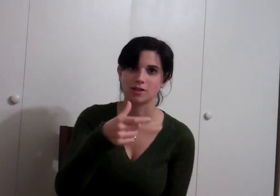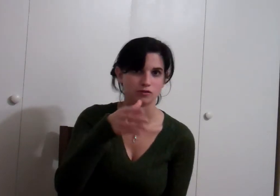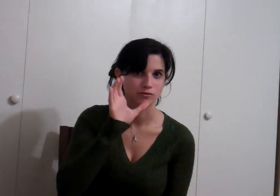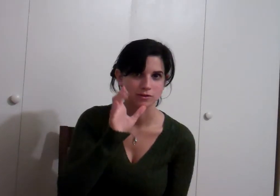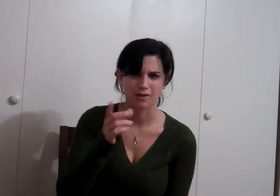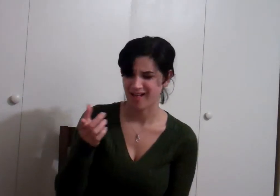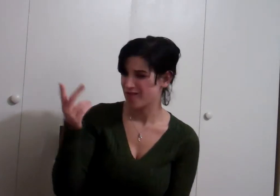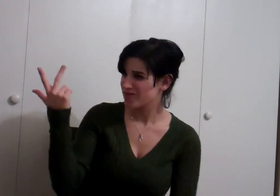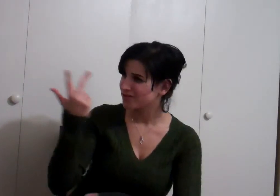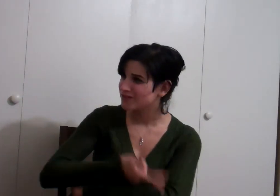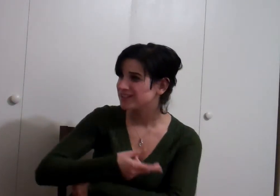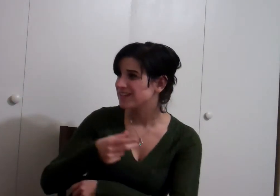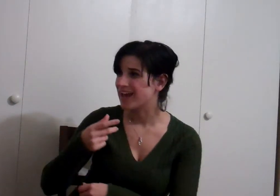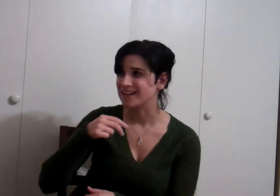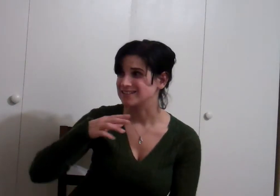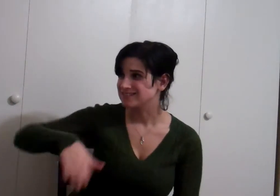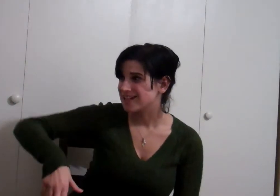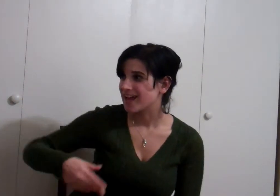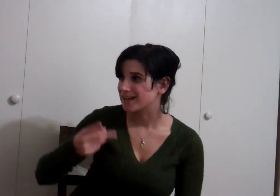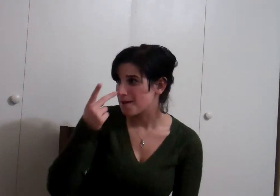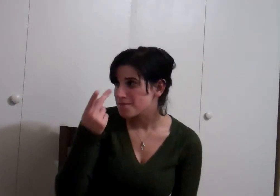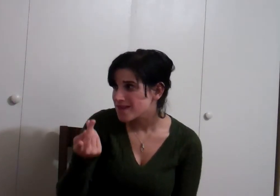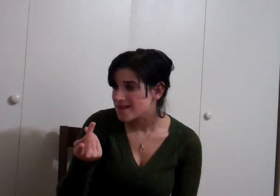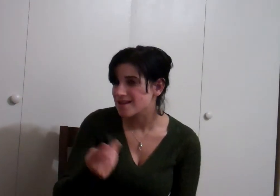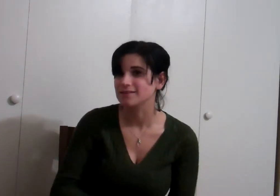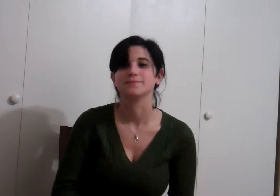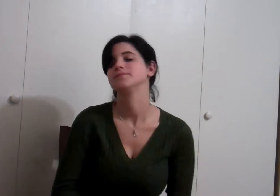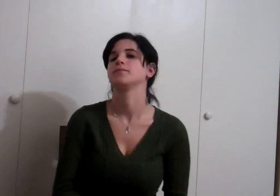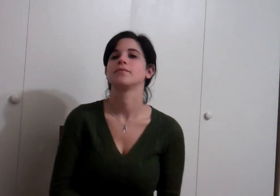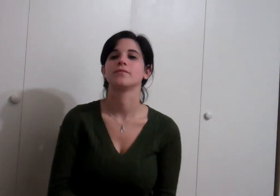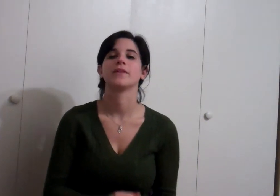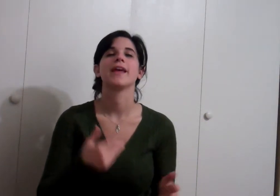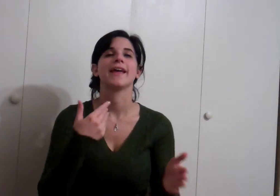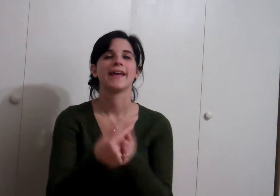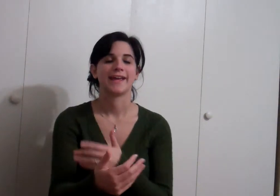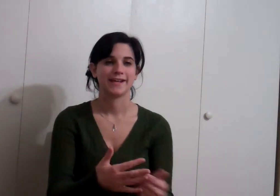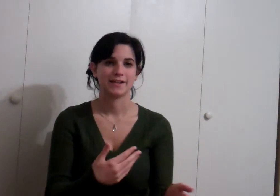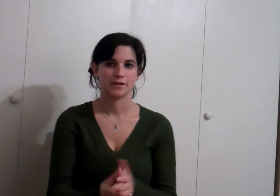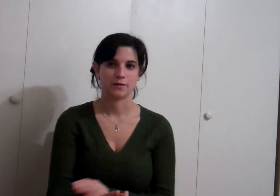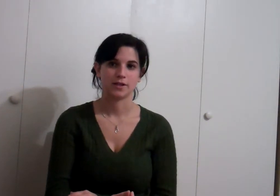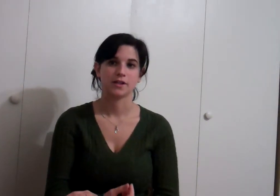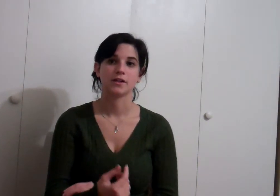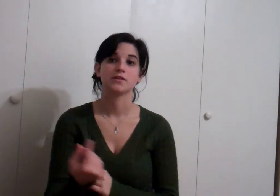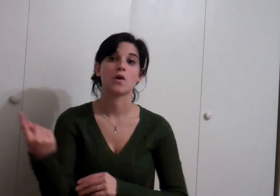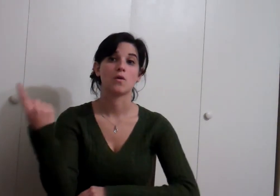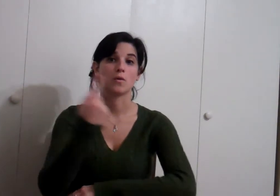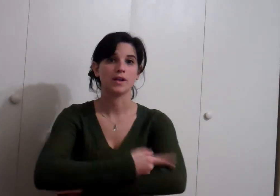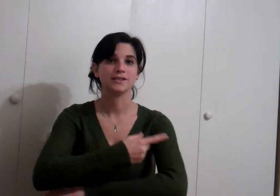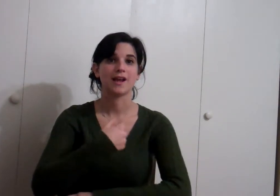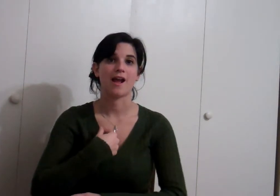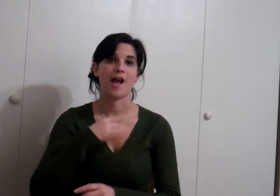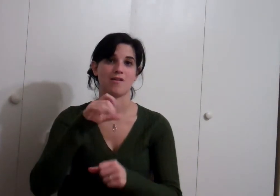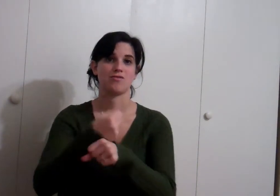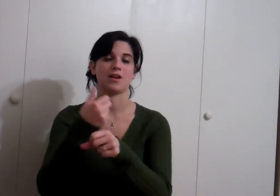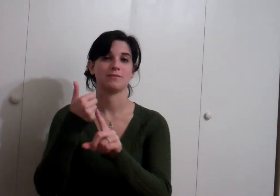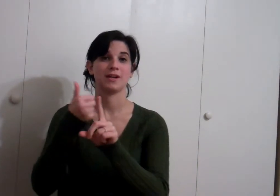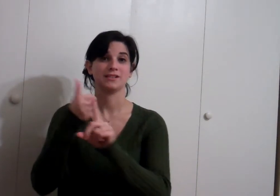That's why I'm so fierce. Yeah. But anyway, as you know, one day I went into our bathroom upstairs and I locked the door and I couldn't get out. And there's as